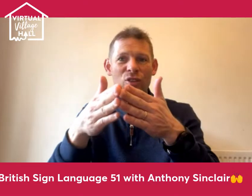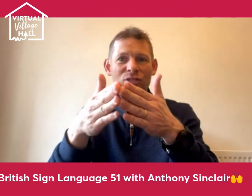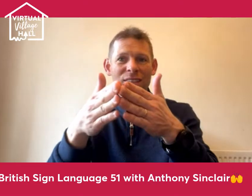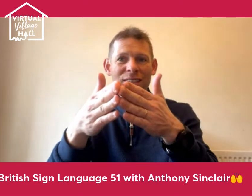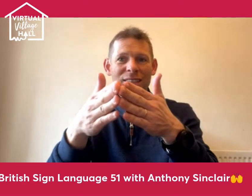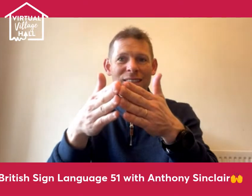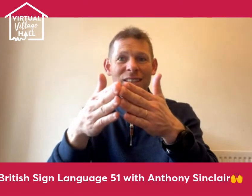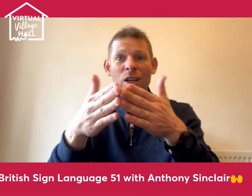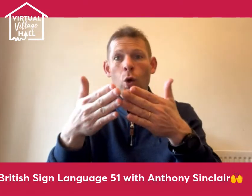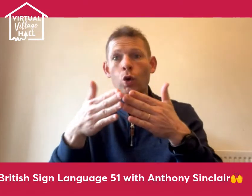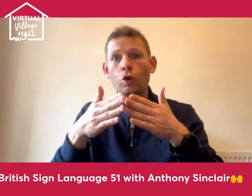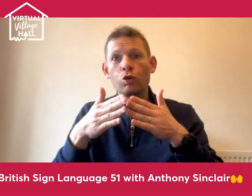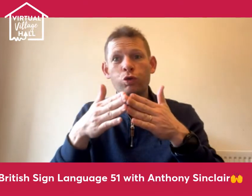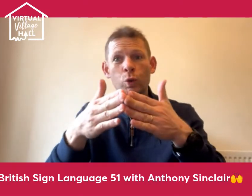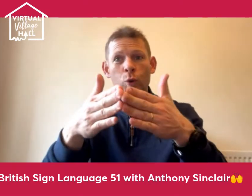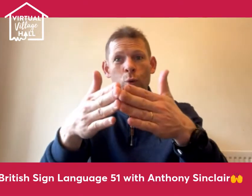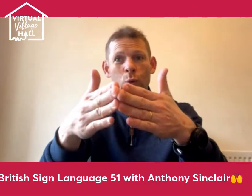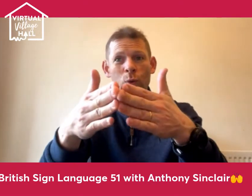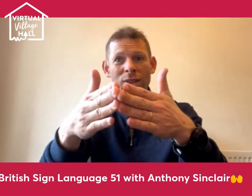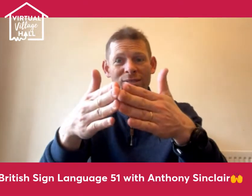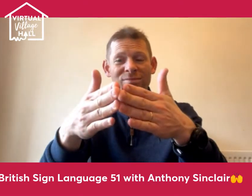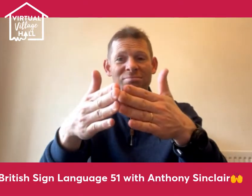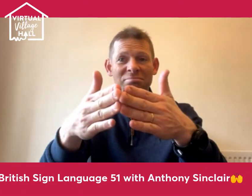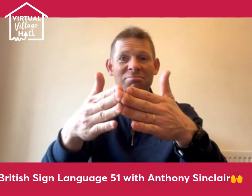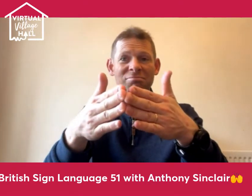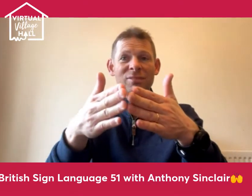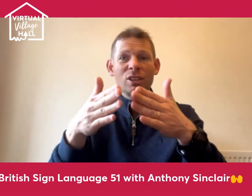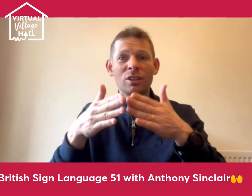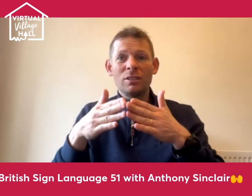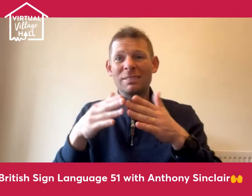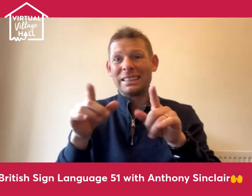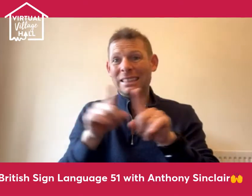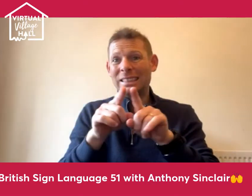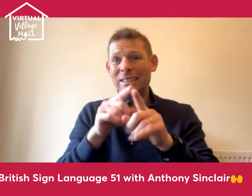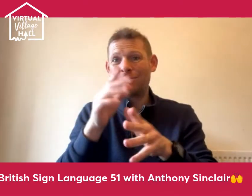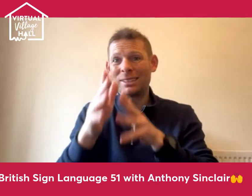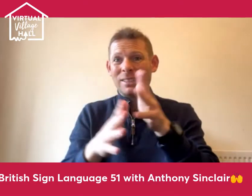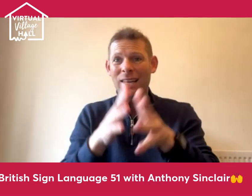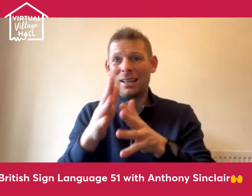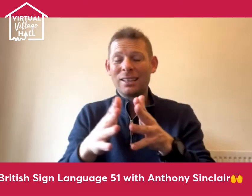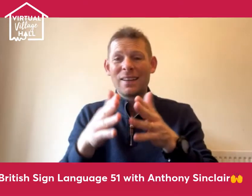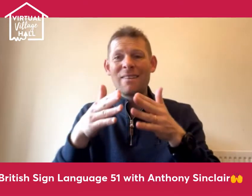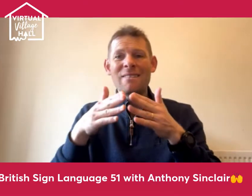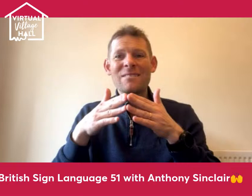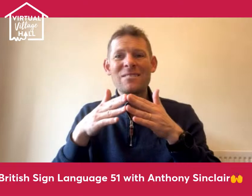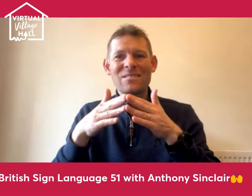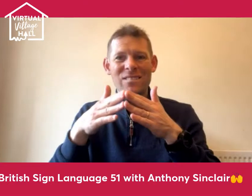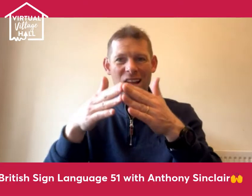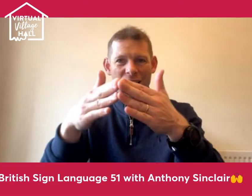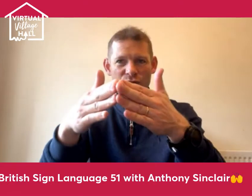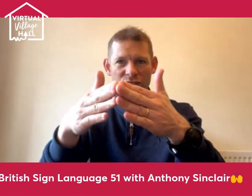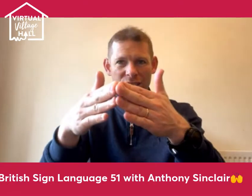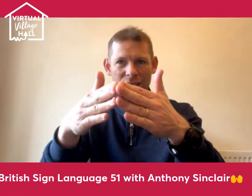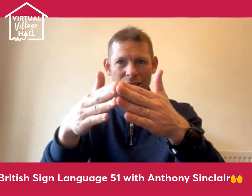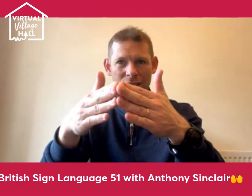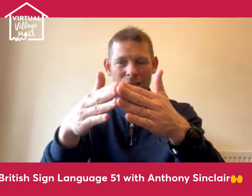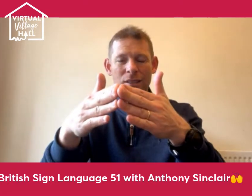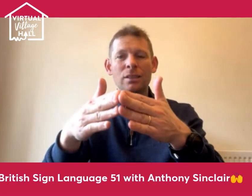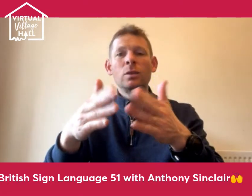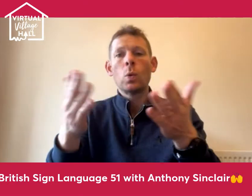Or you could book a ferry ticket or a cruise. So again, ferry and cruise are the same sign